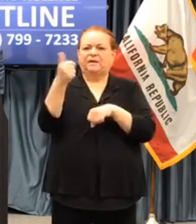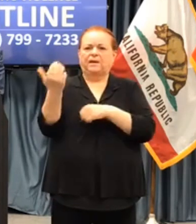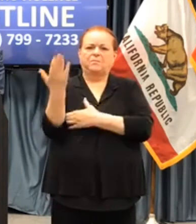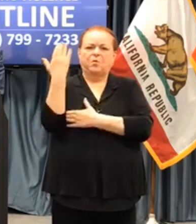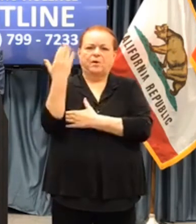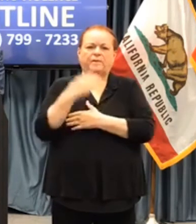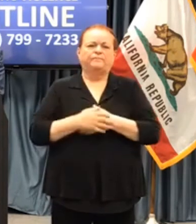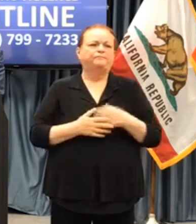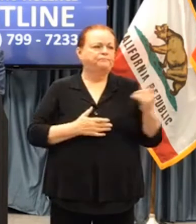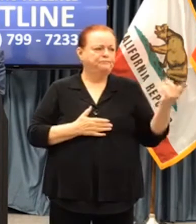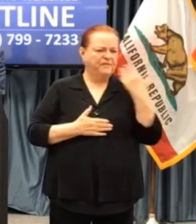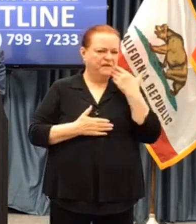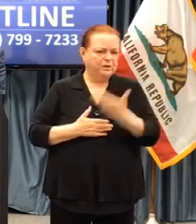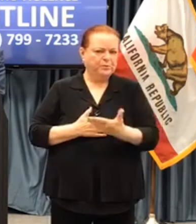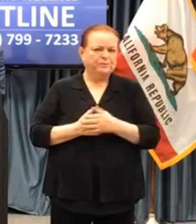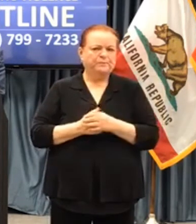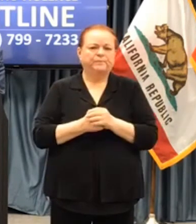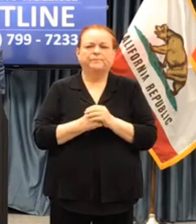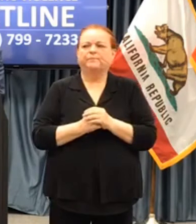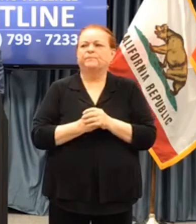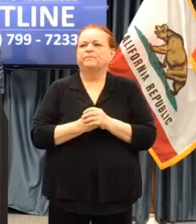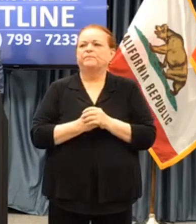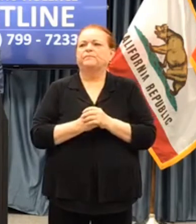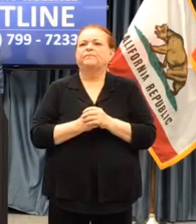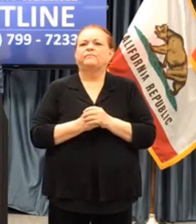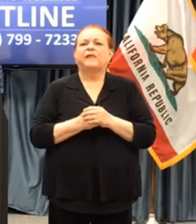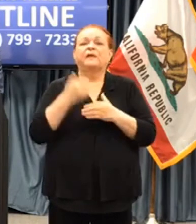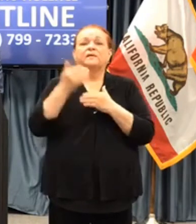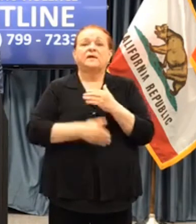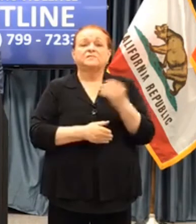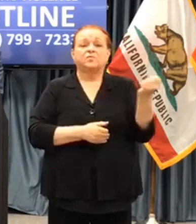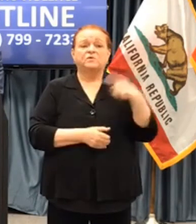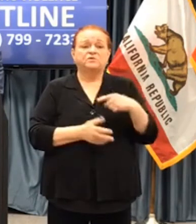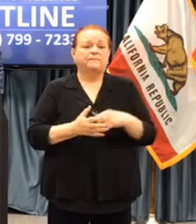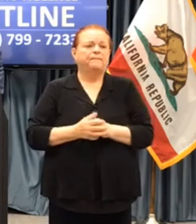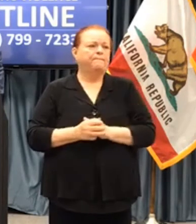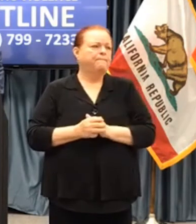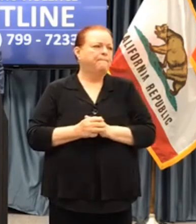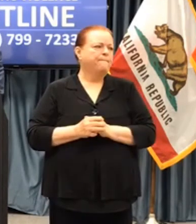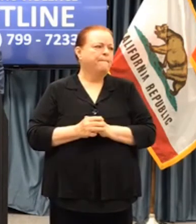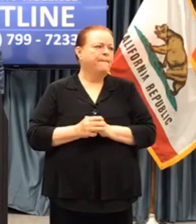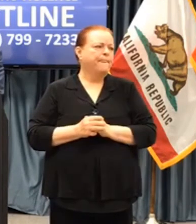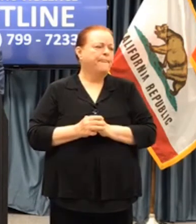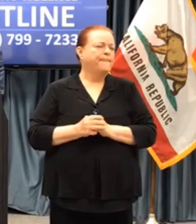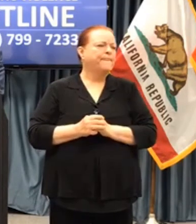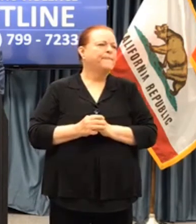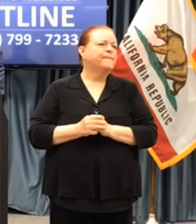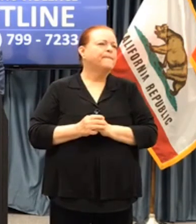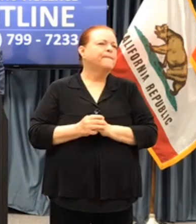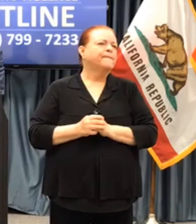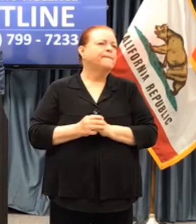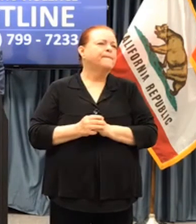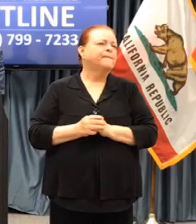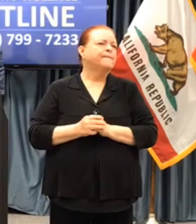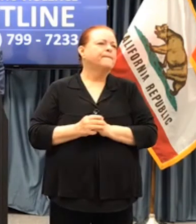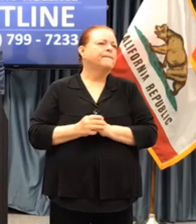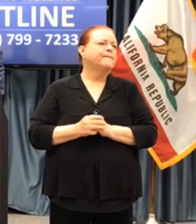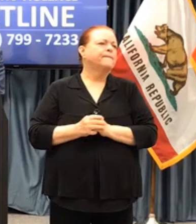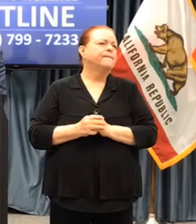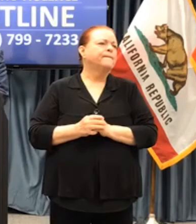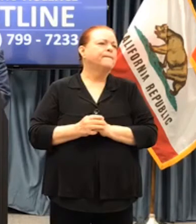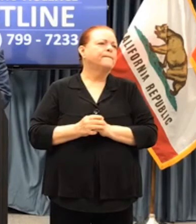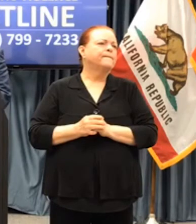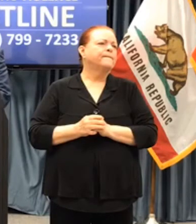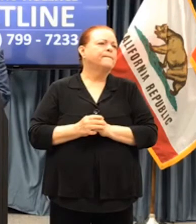Okay, thank you very much. Next question, please. Our next question will come from the line of